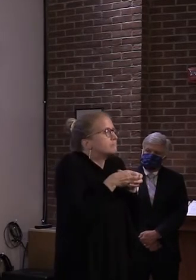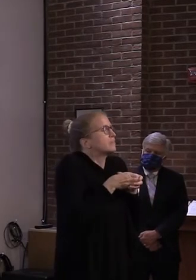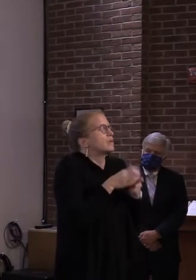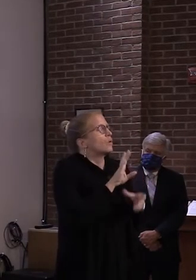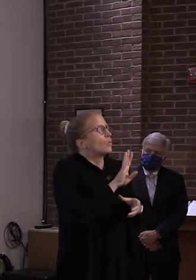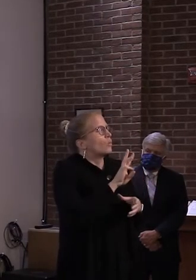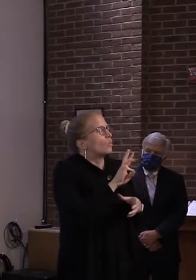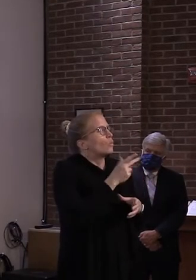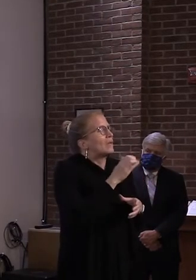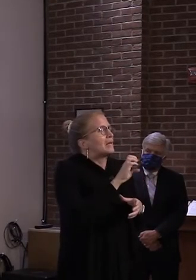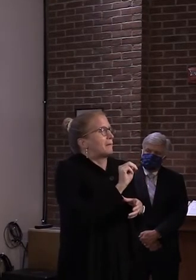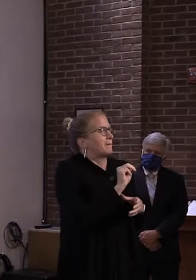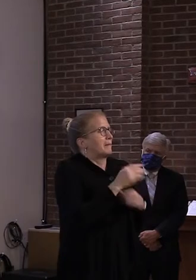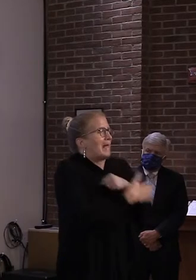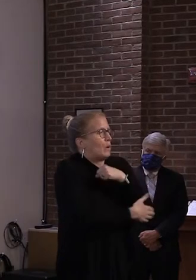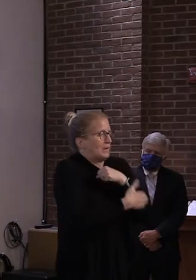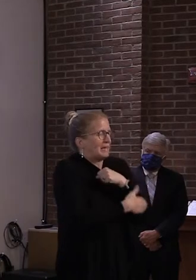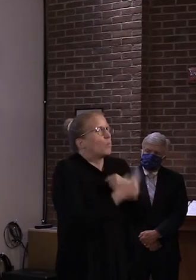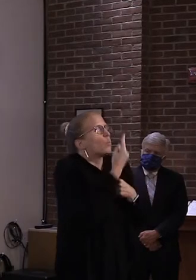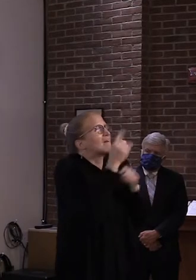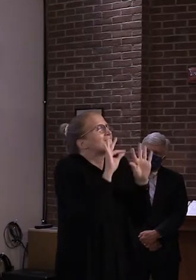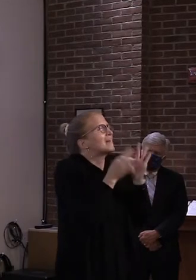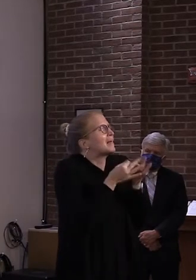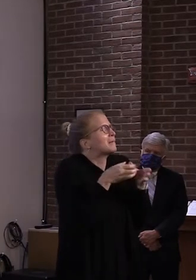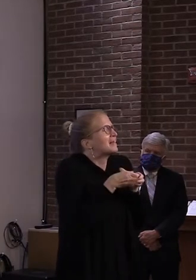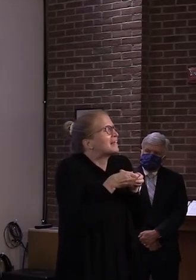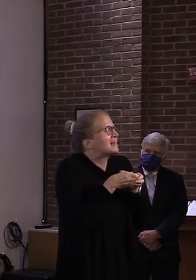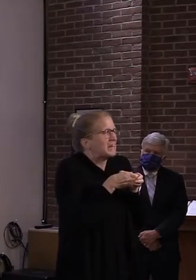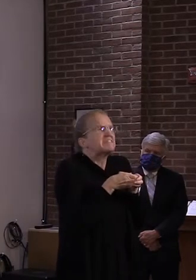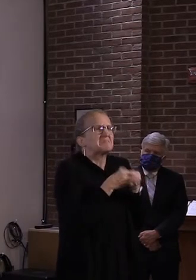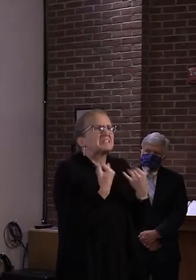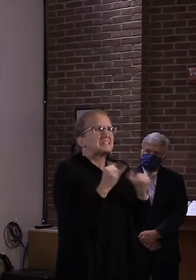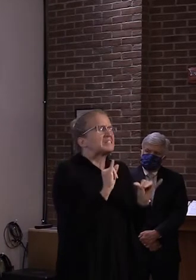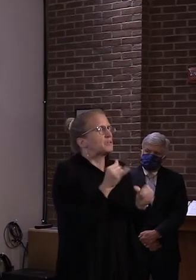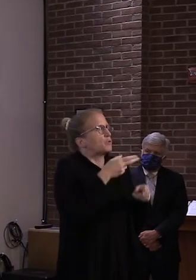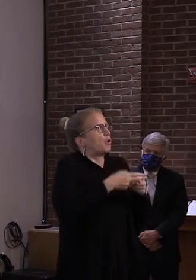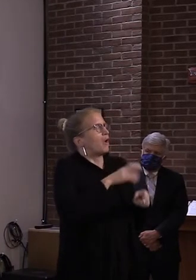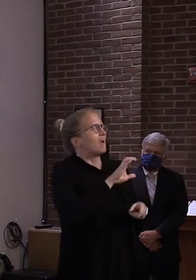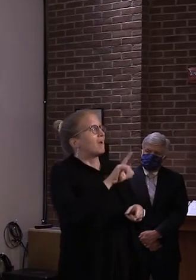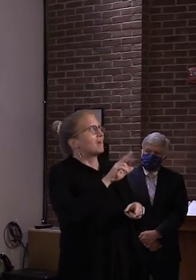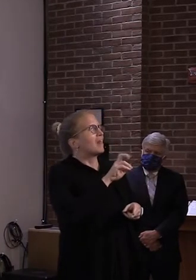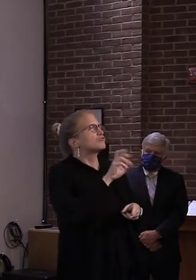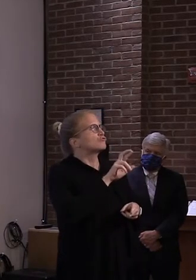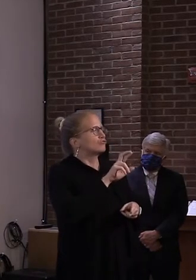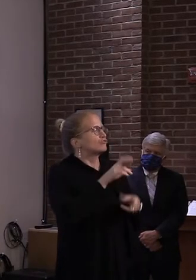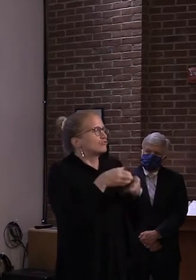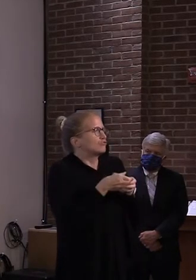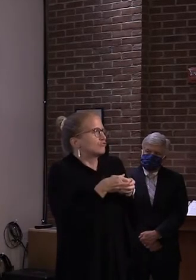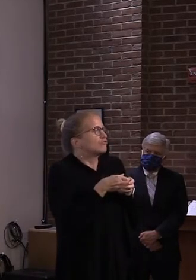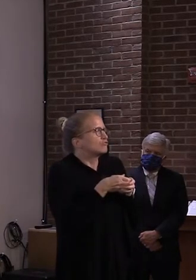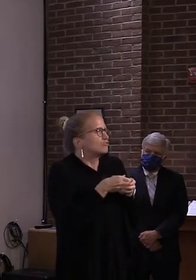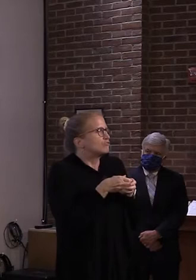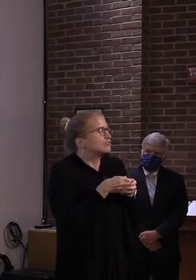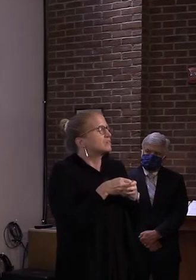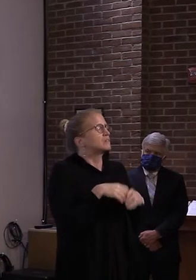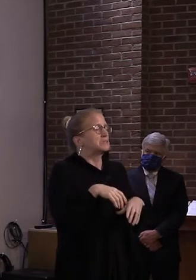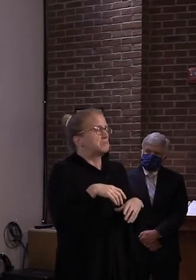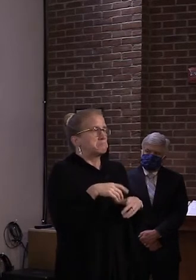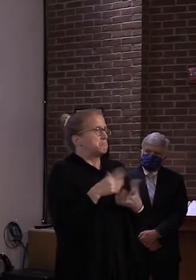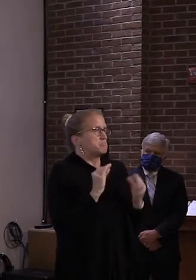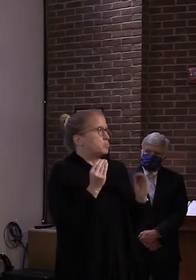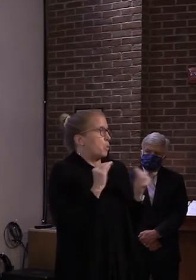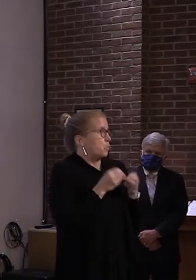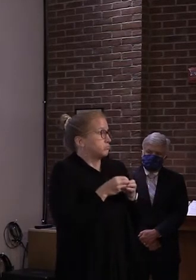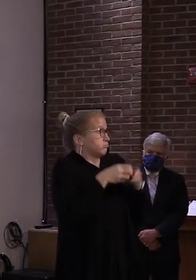cluster, confined essentially to a family, and no expansion of that since the last time